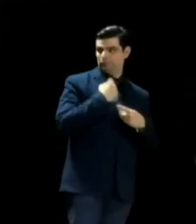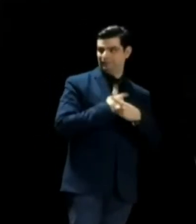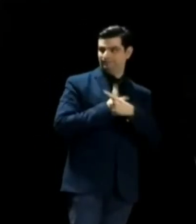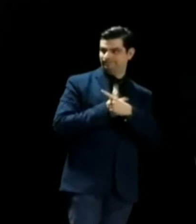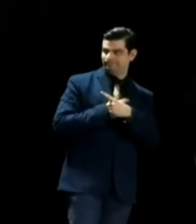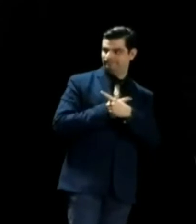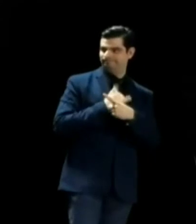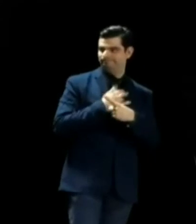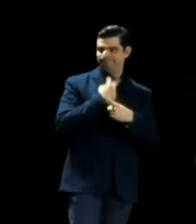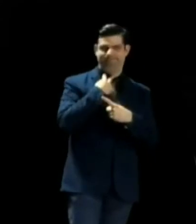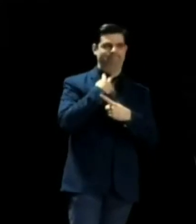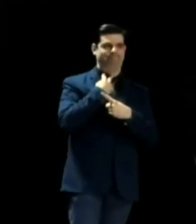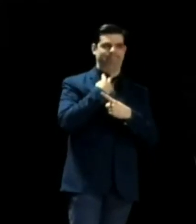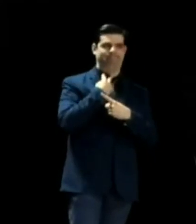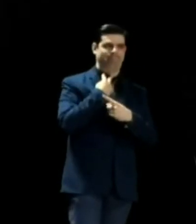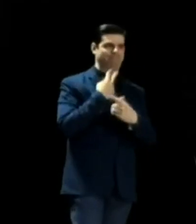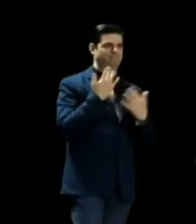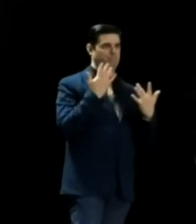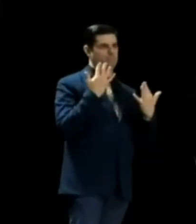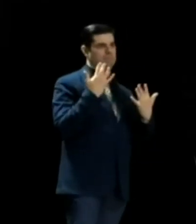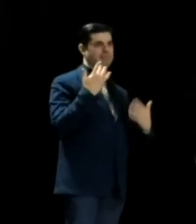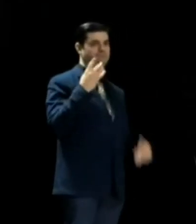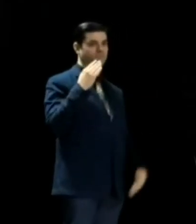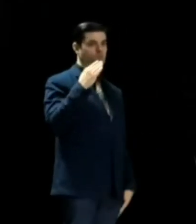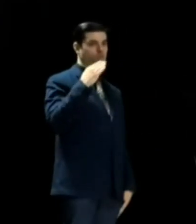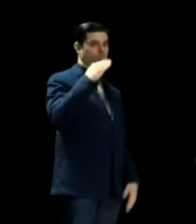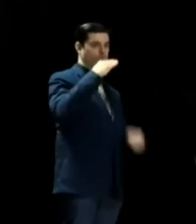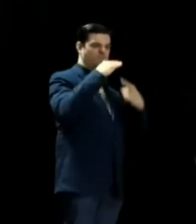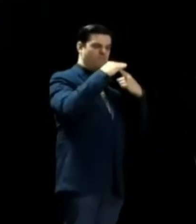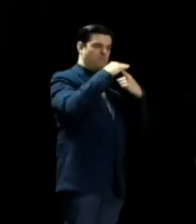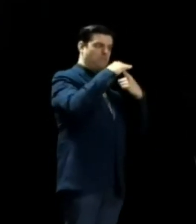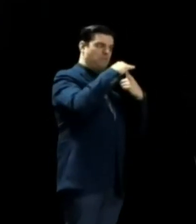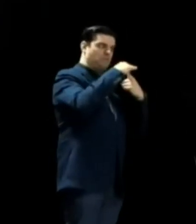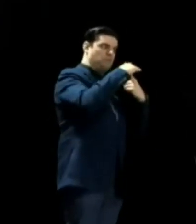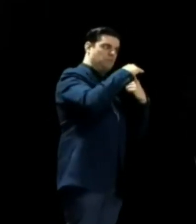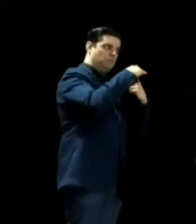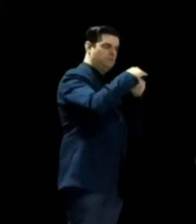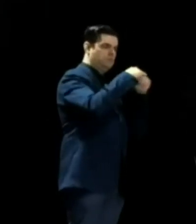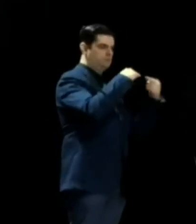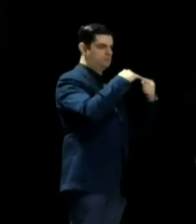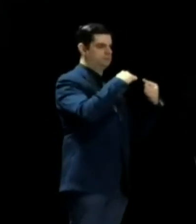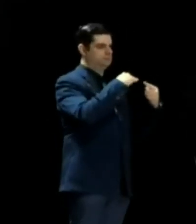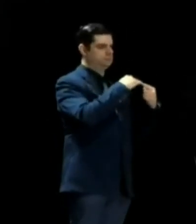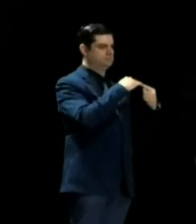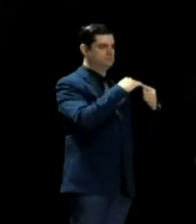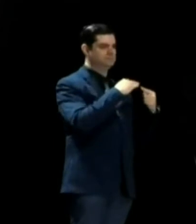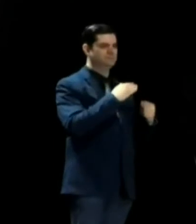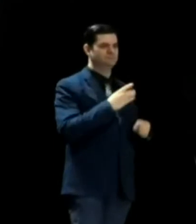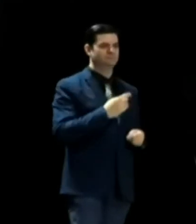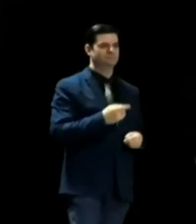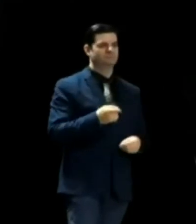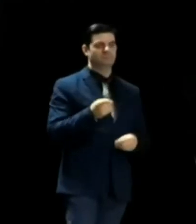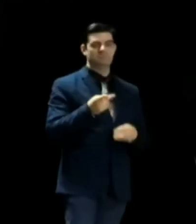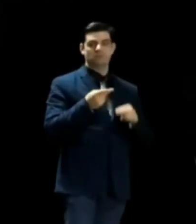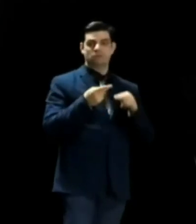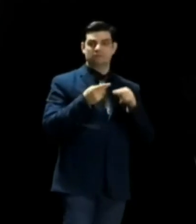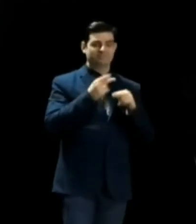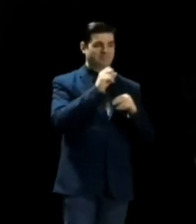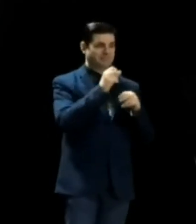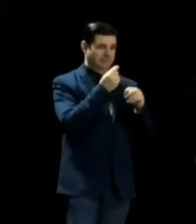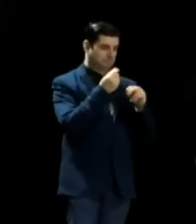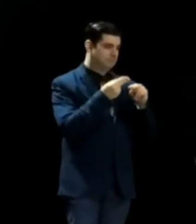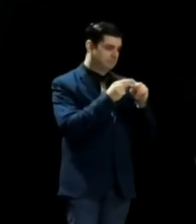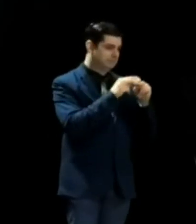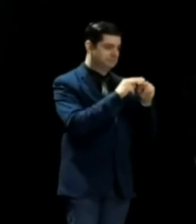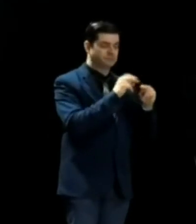is positive, but that is not good enough. So we're going to look at this data. We're going to take all of our